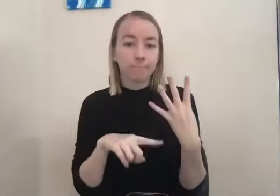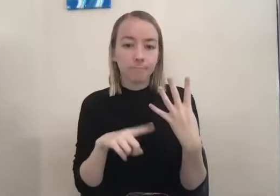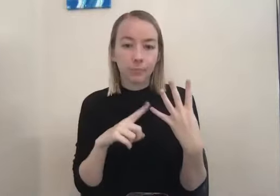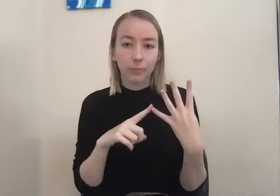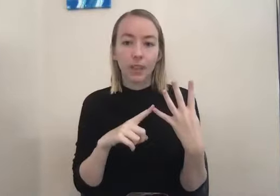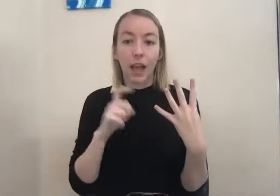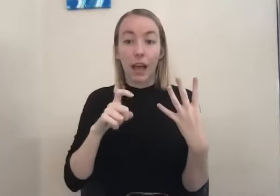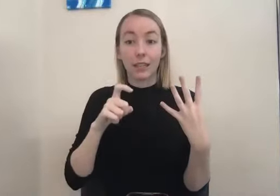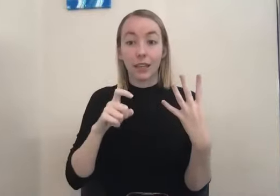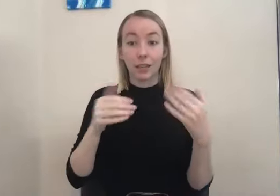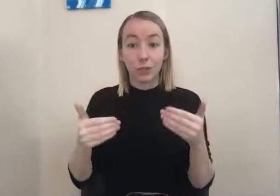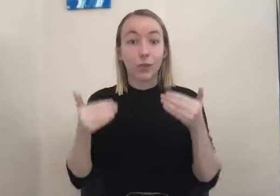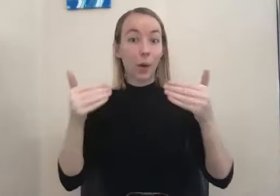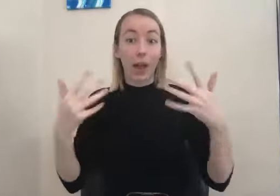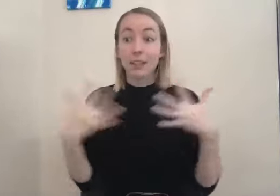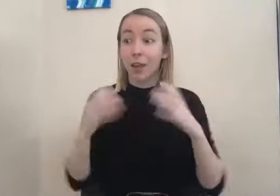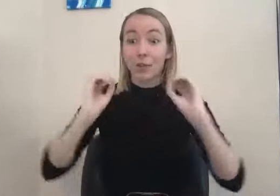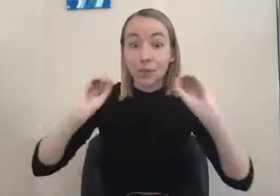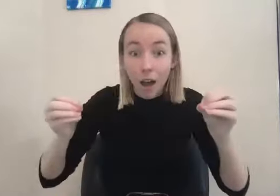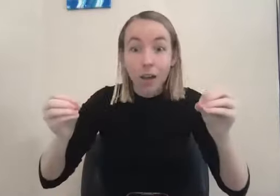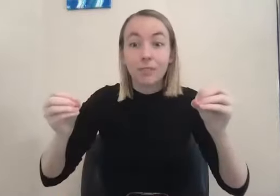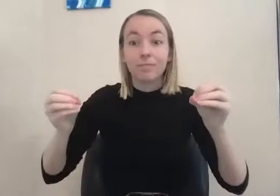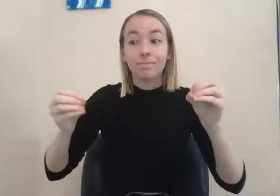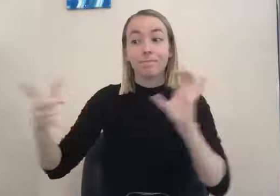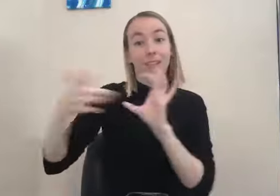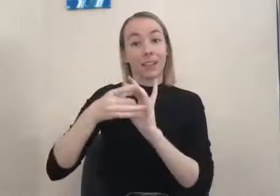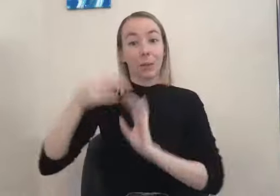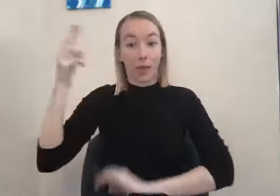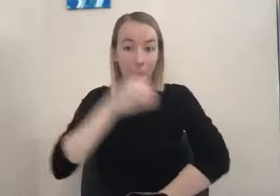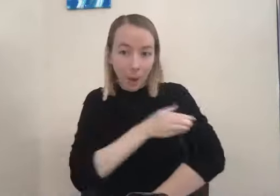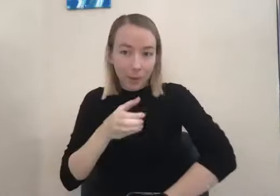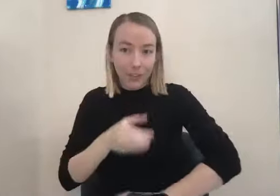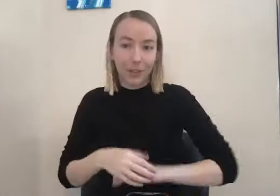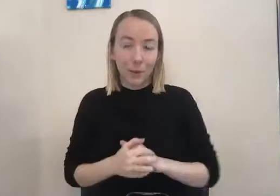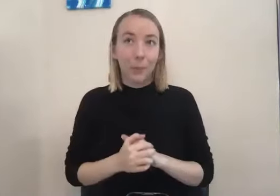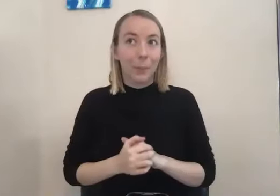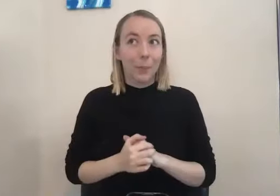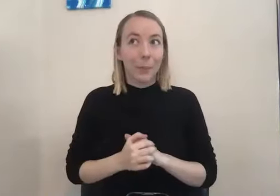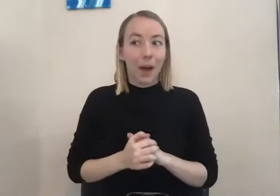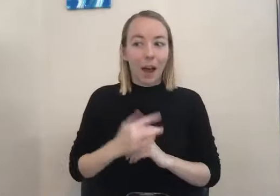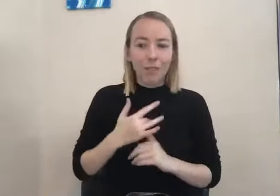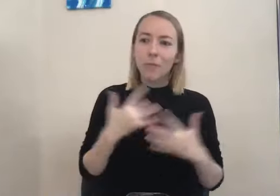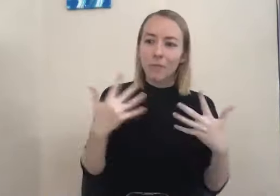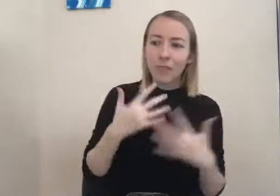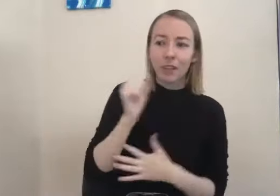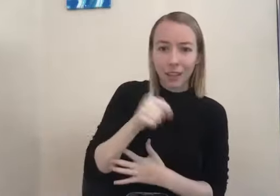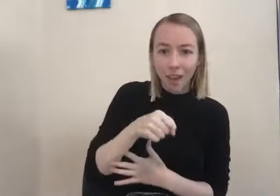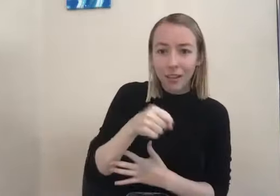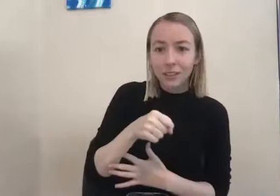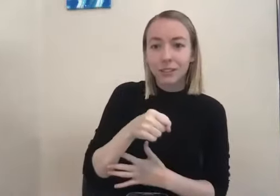it. And so my higher power became step one, is the truth. Step three was easy. I just had to